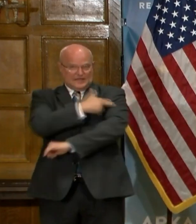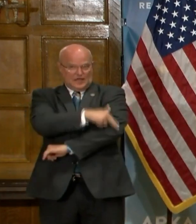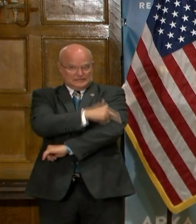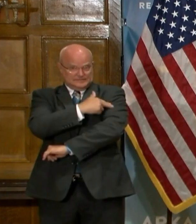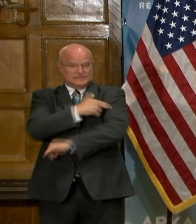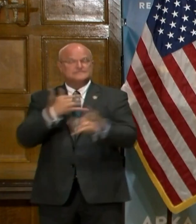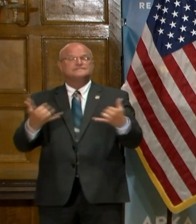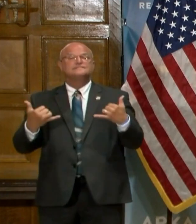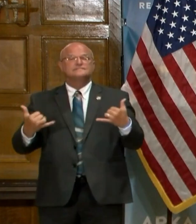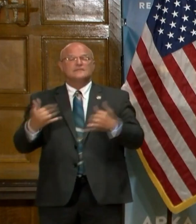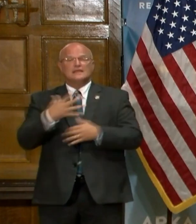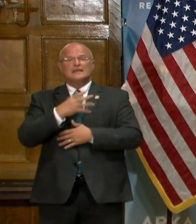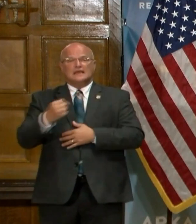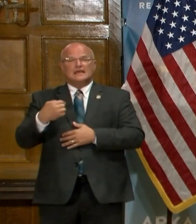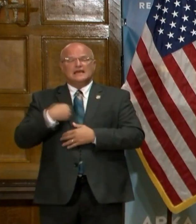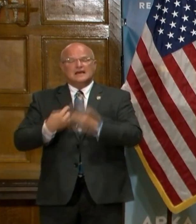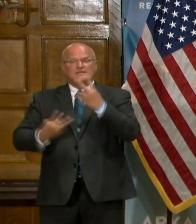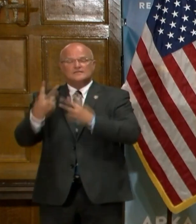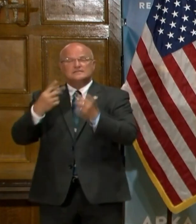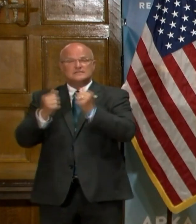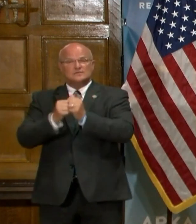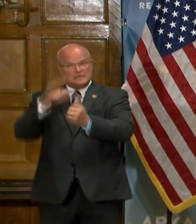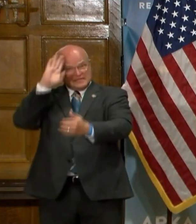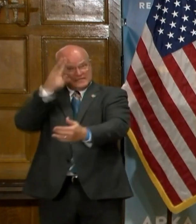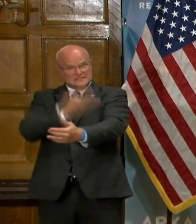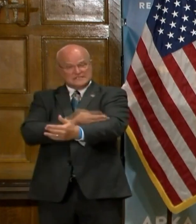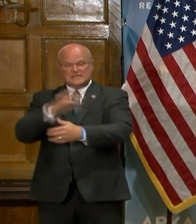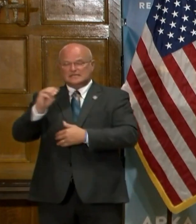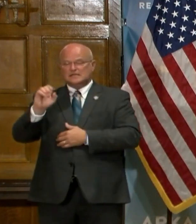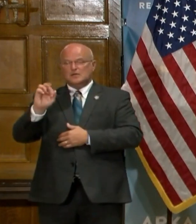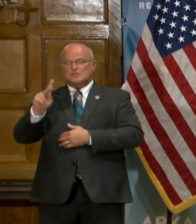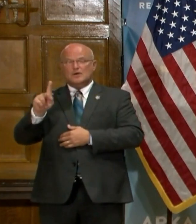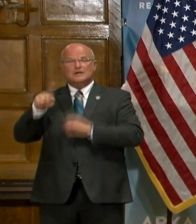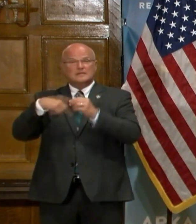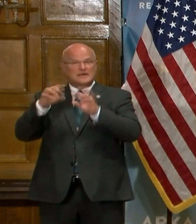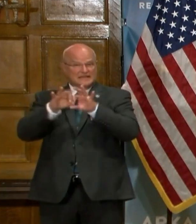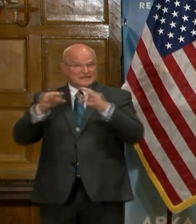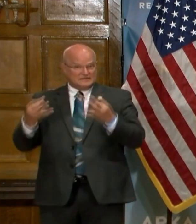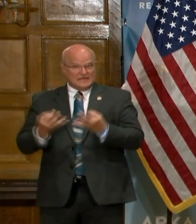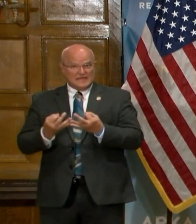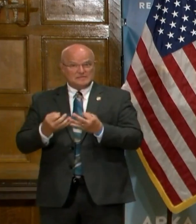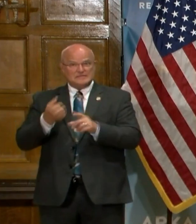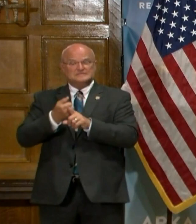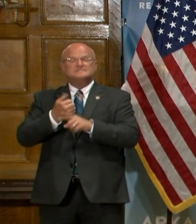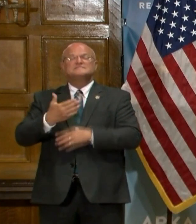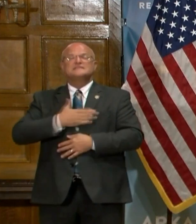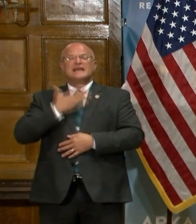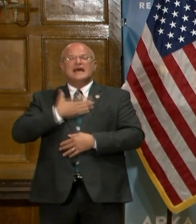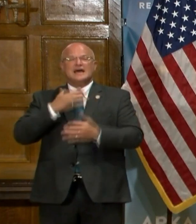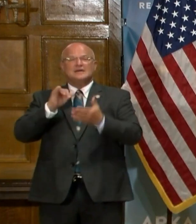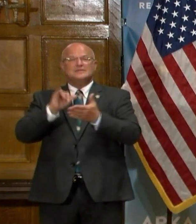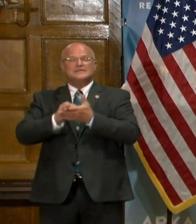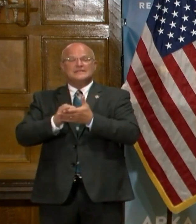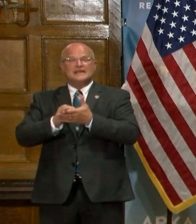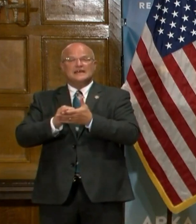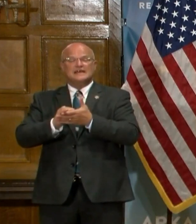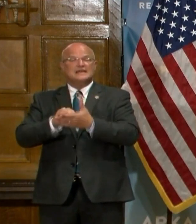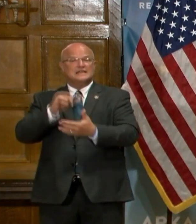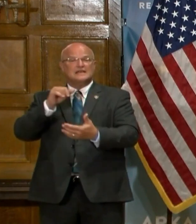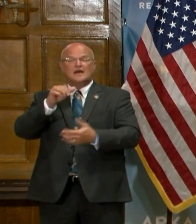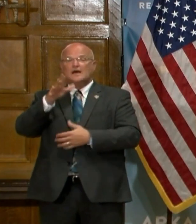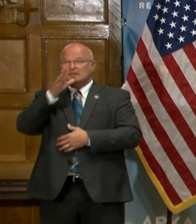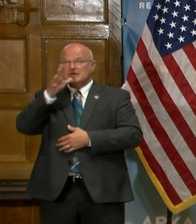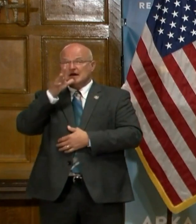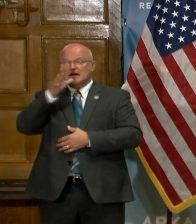hospital. And I visited with Mark about the family, and delighted that Barbara is back